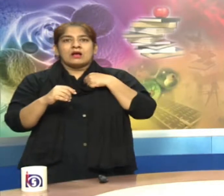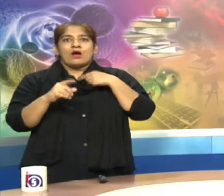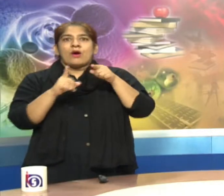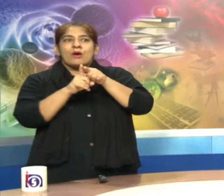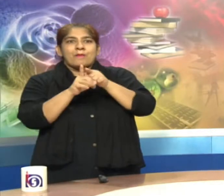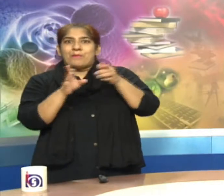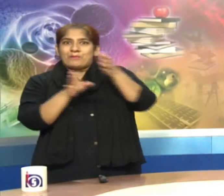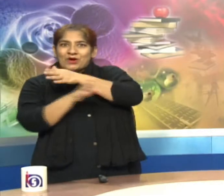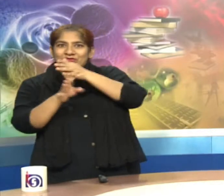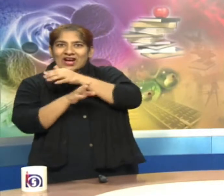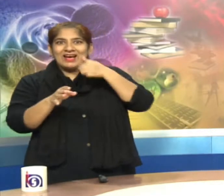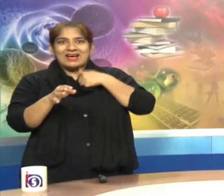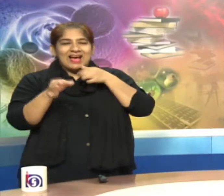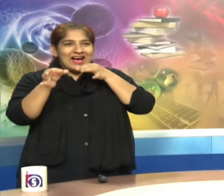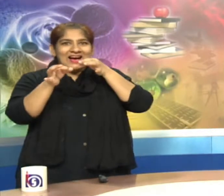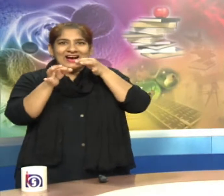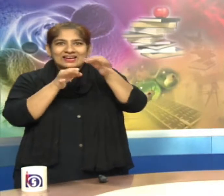we were discussing about the society,